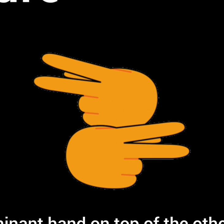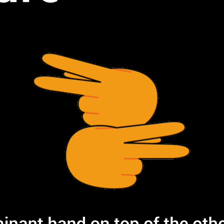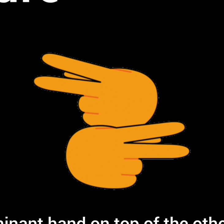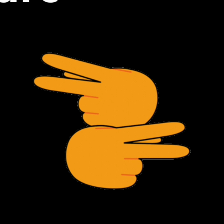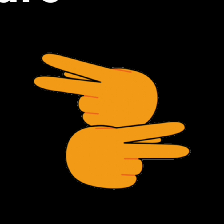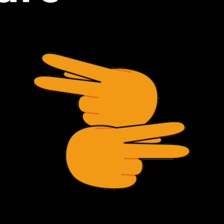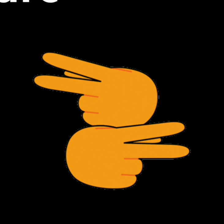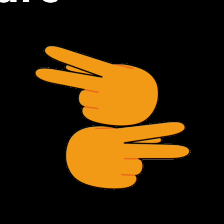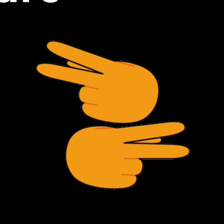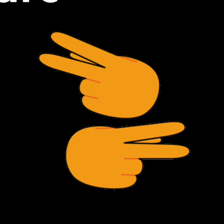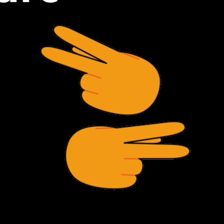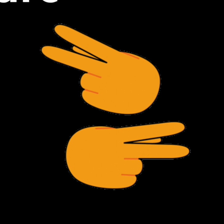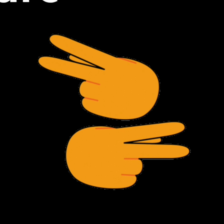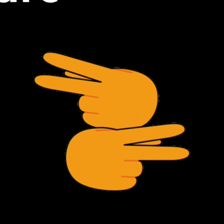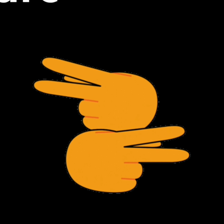twice.